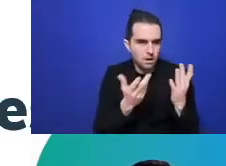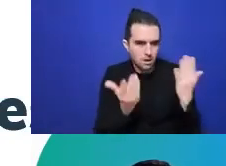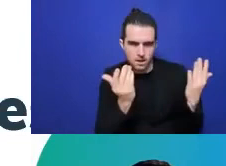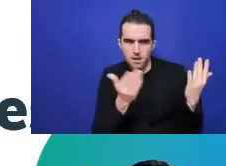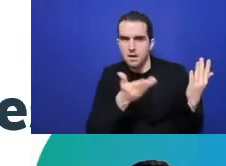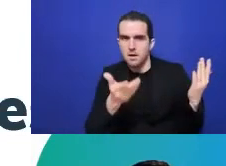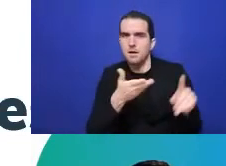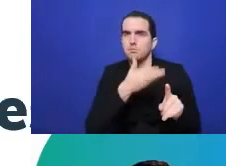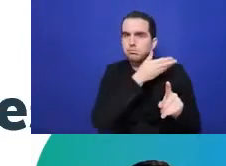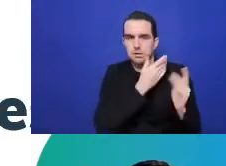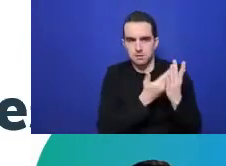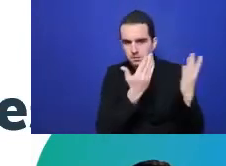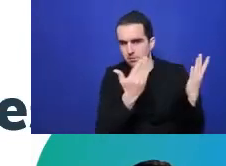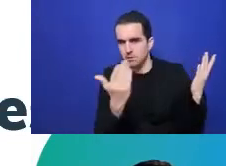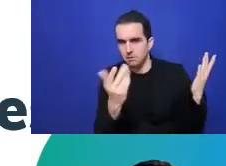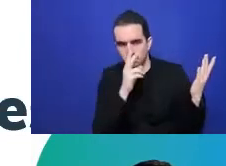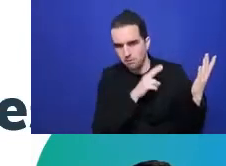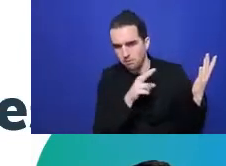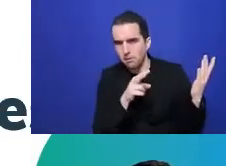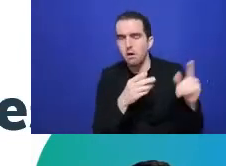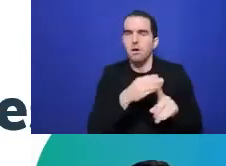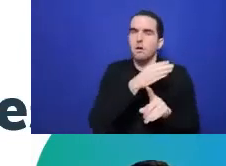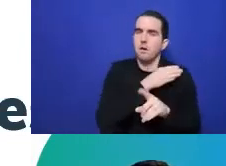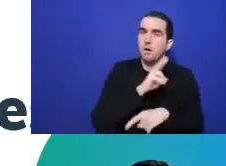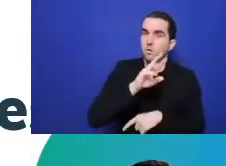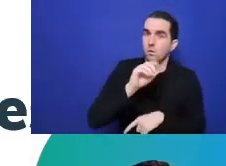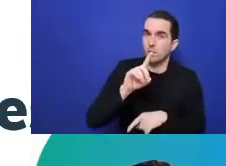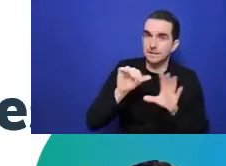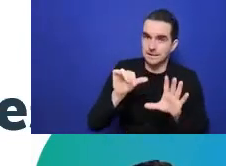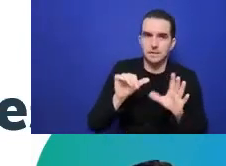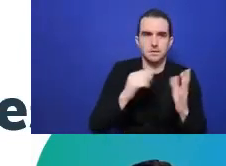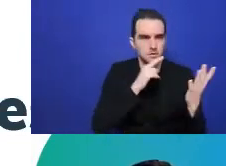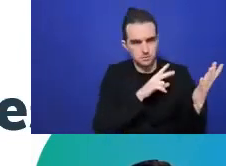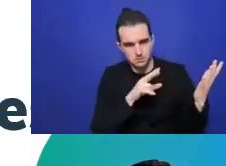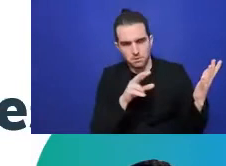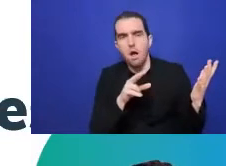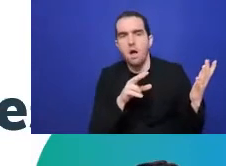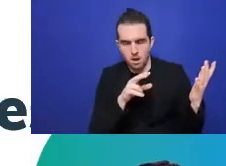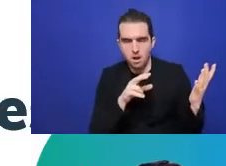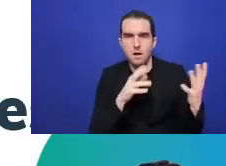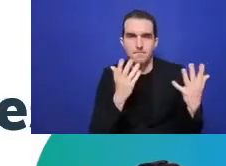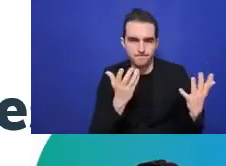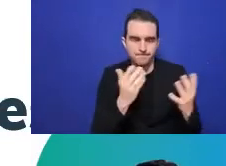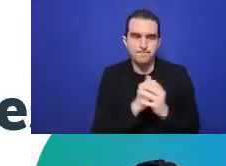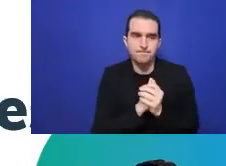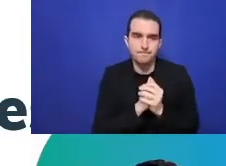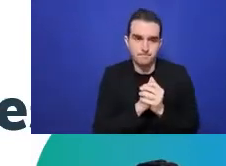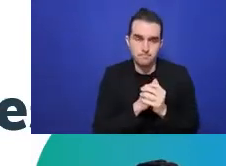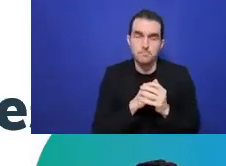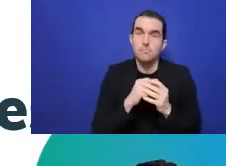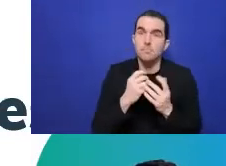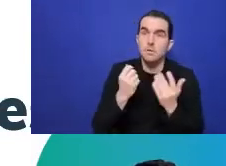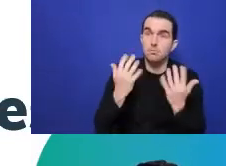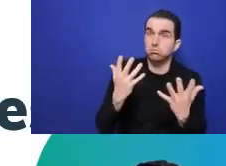So although still that not many member states review the UHC progress quantitatively,